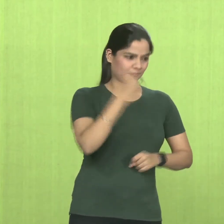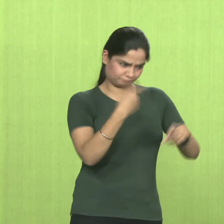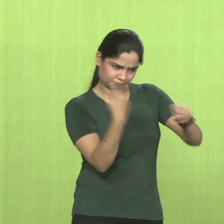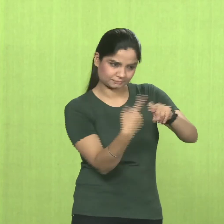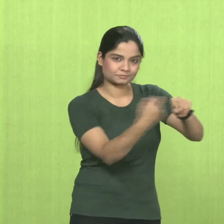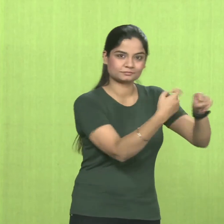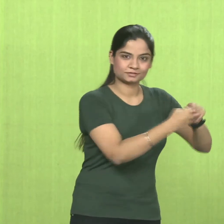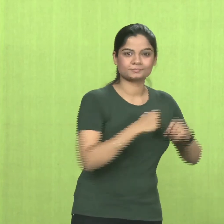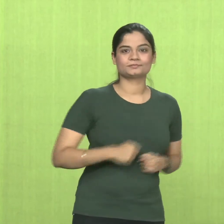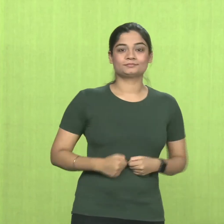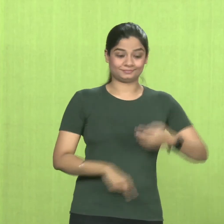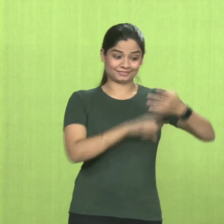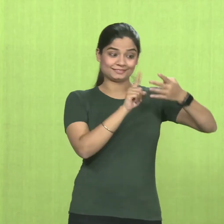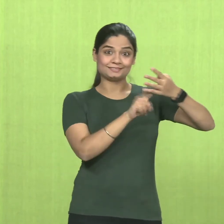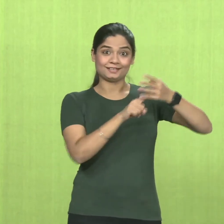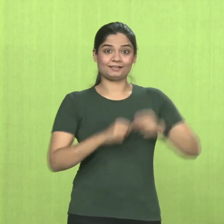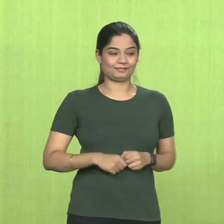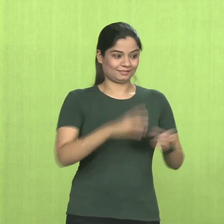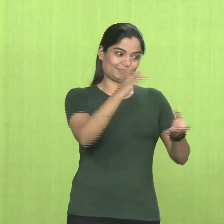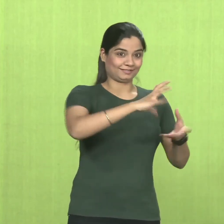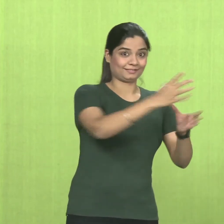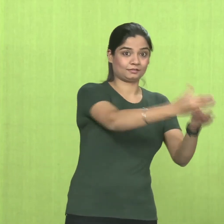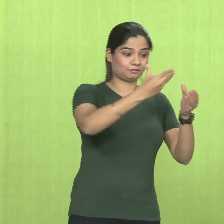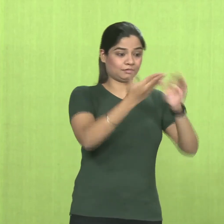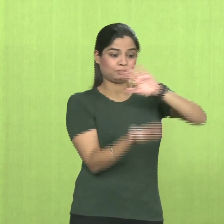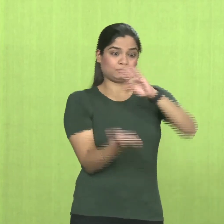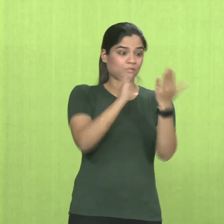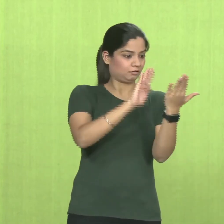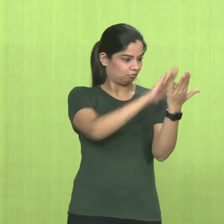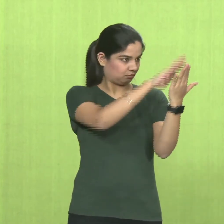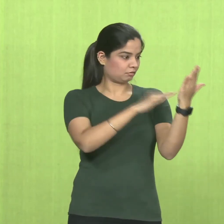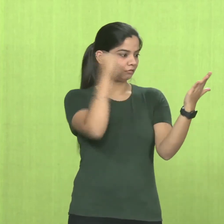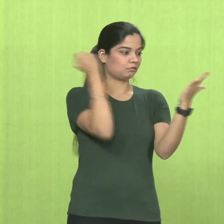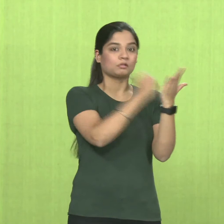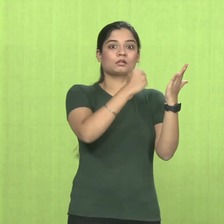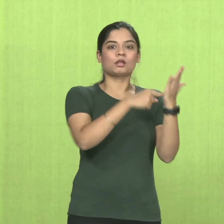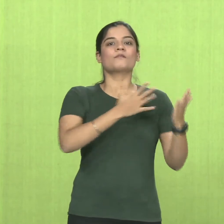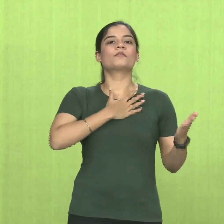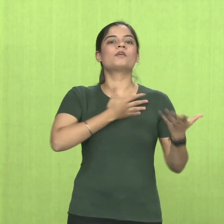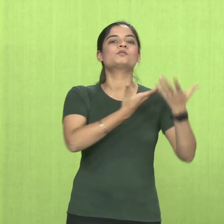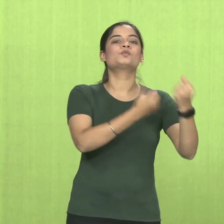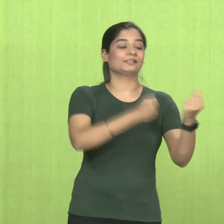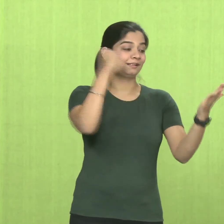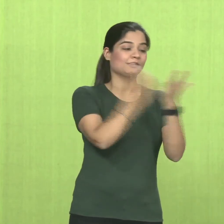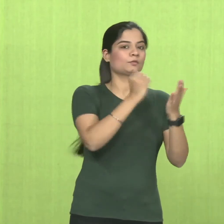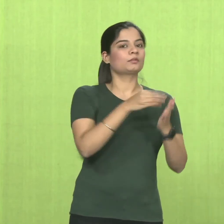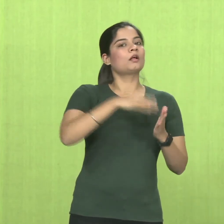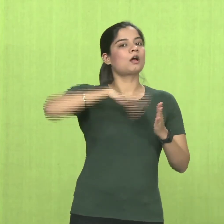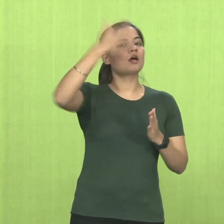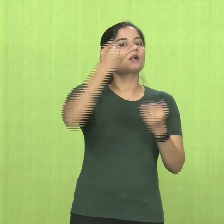The spices are finely powdered. And the last thing is always check the packets for